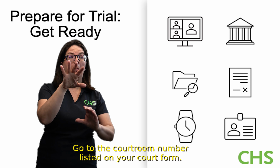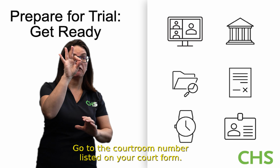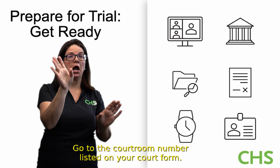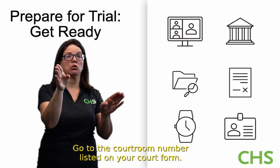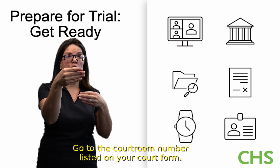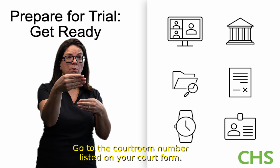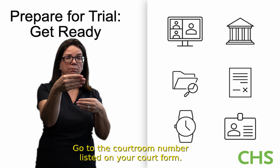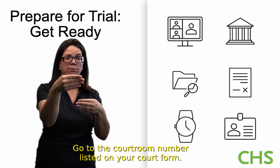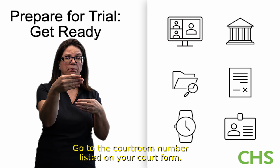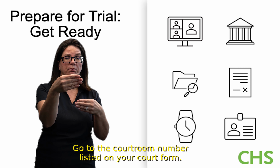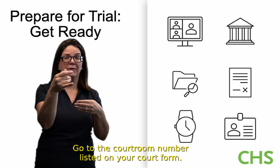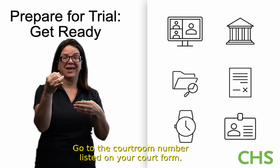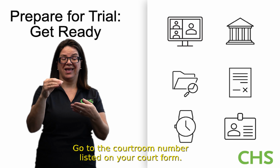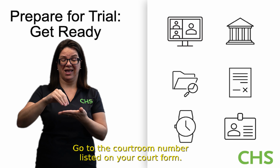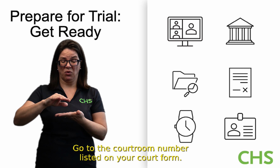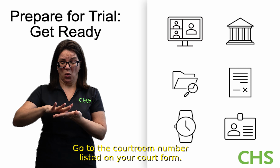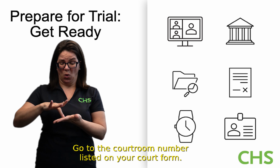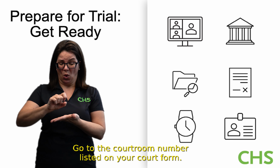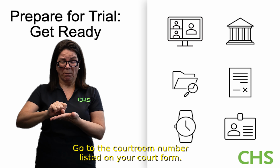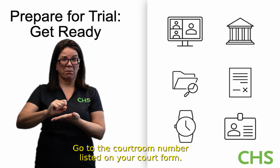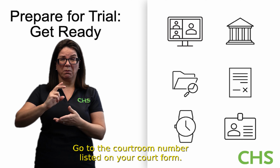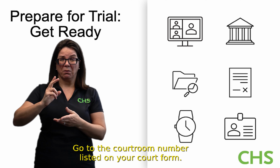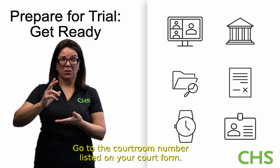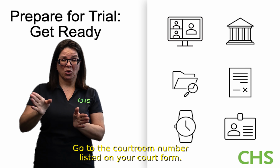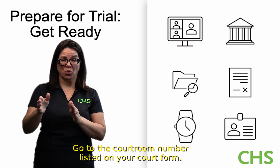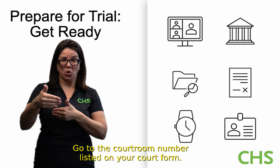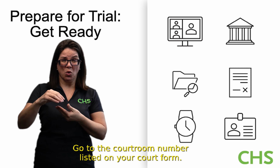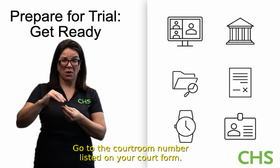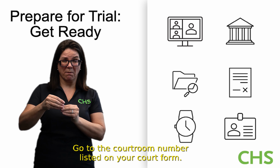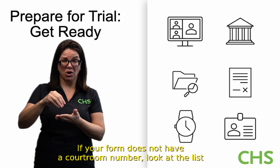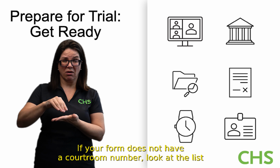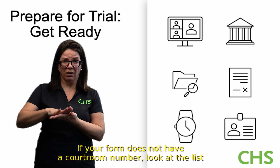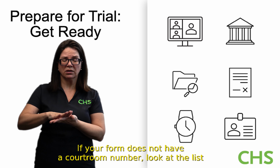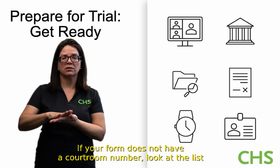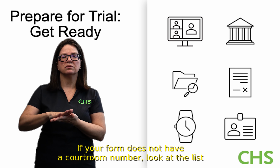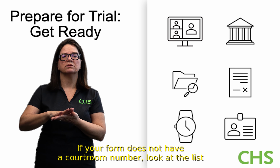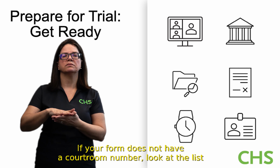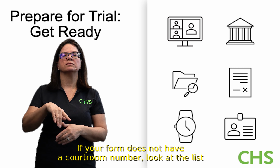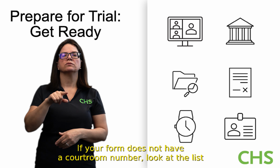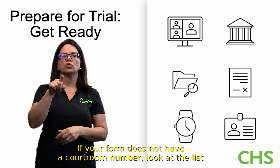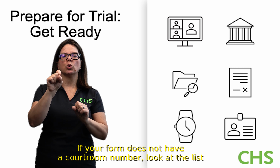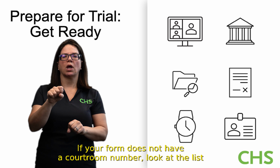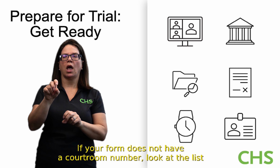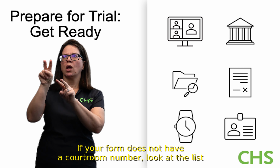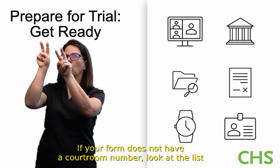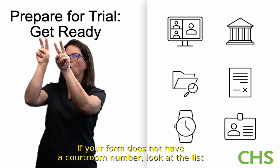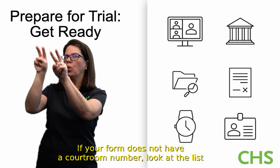Go to the courtroom number listed on your court form. If your form does not have a courtroom